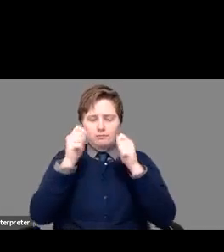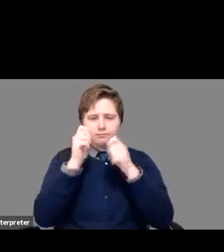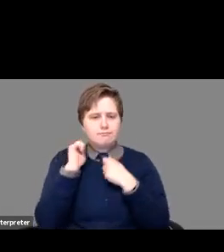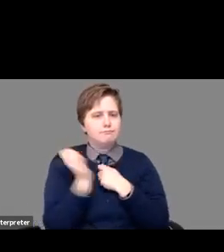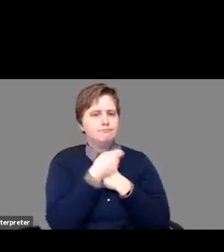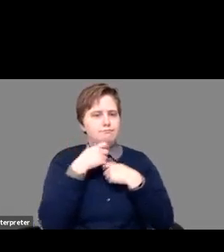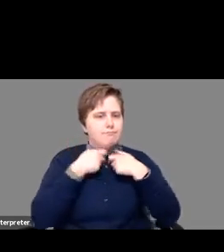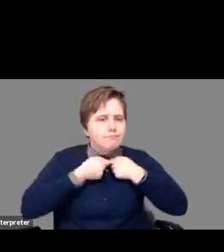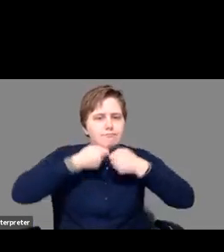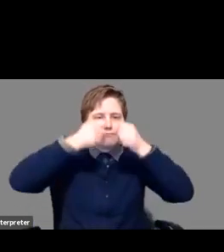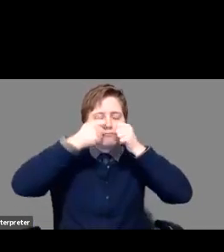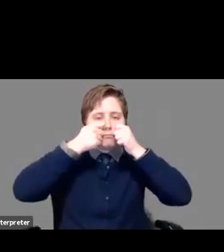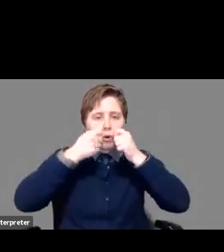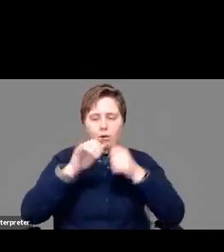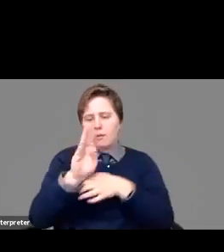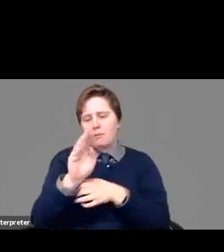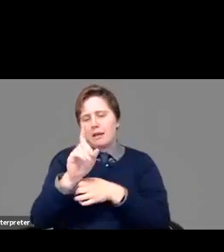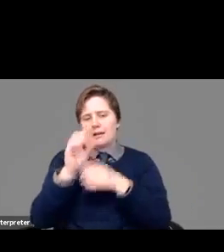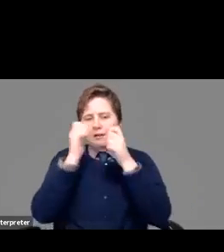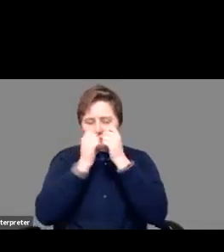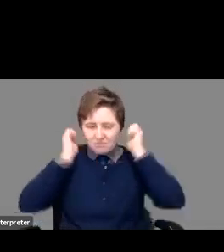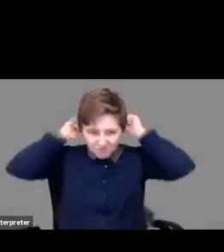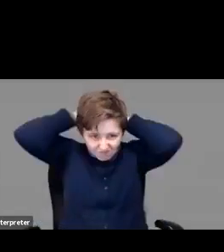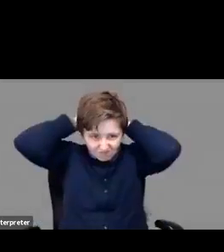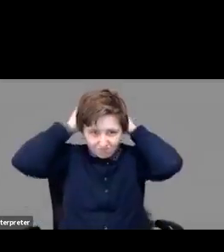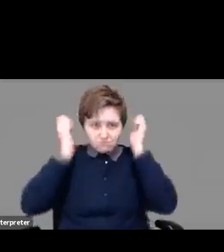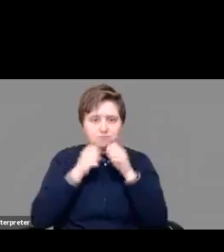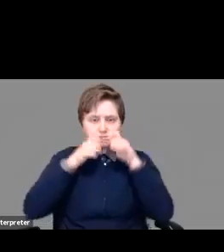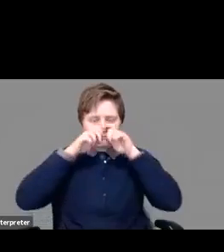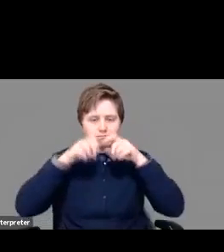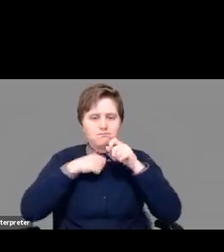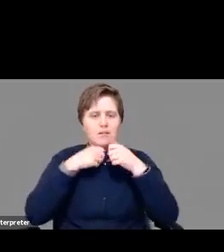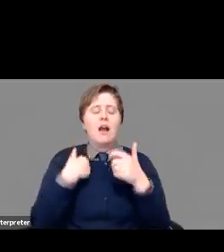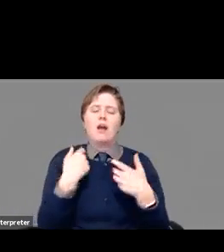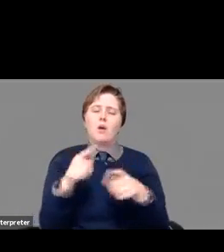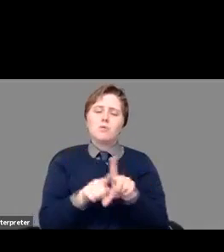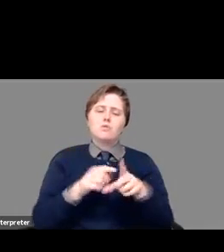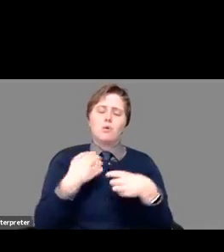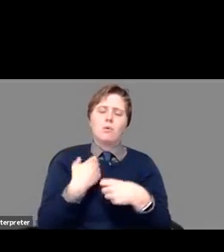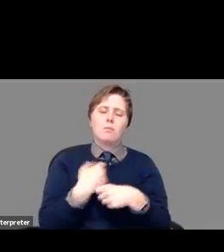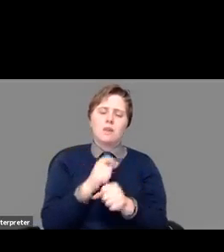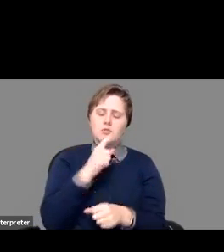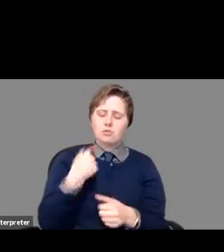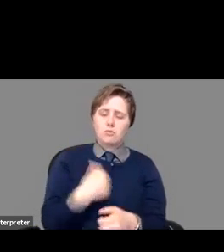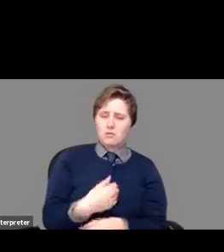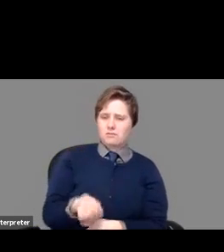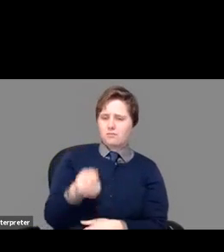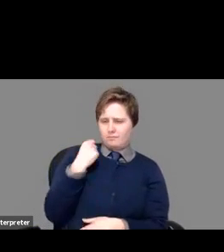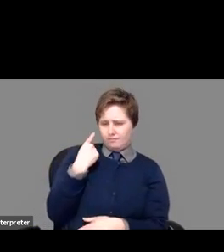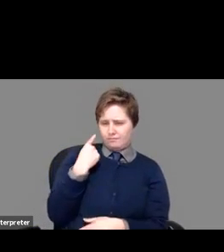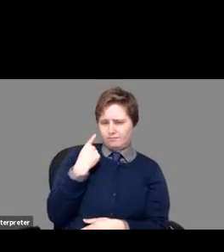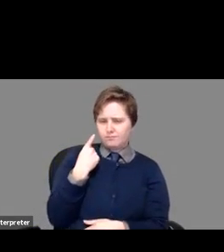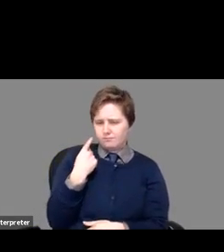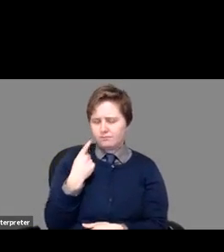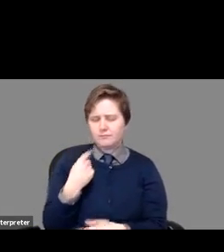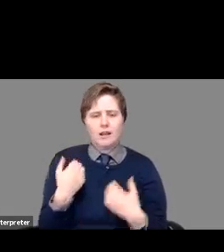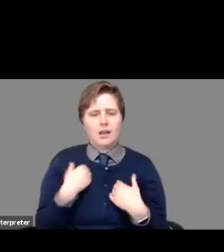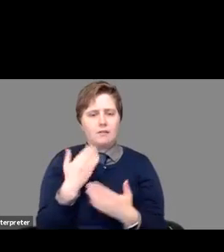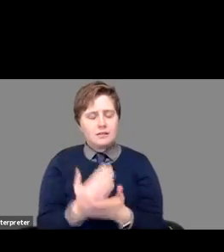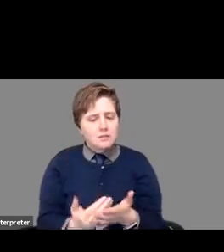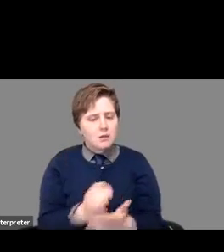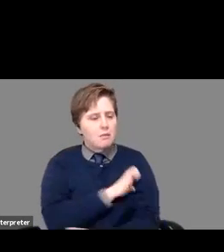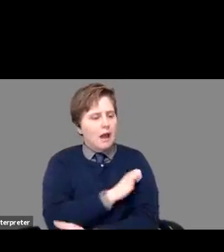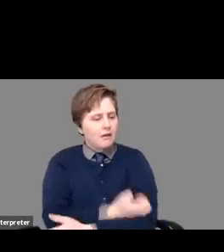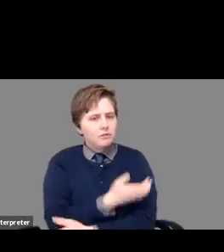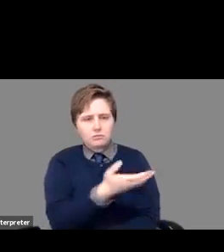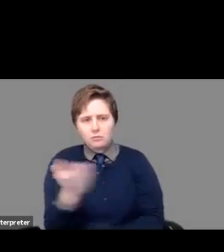don't have one of those masks. I really want to make sure that we understand too that, there are some efforts out there to make